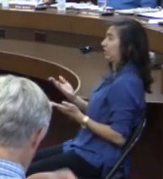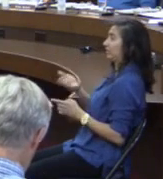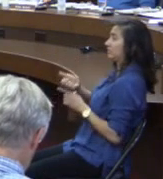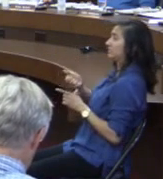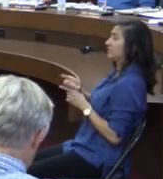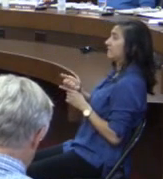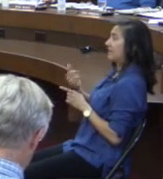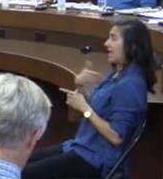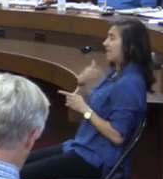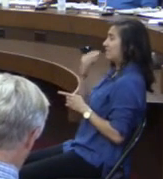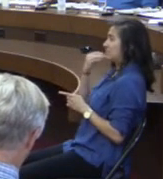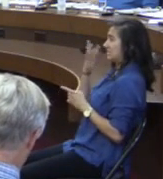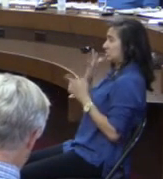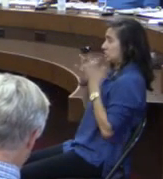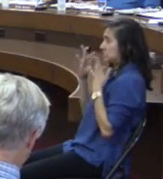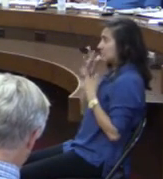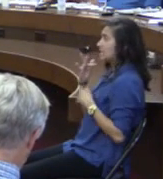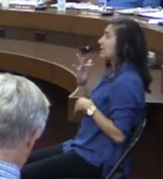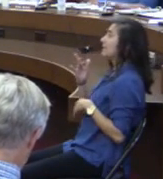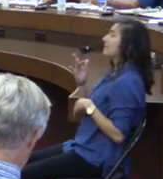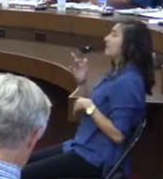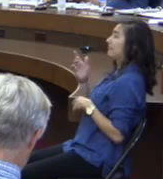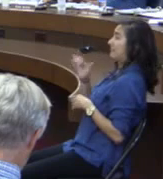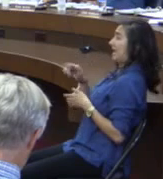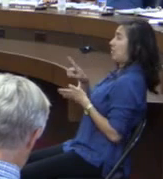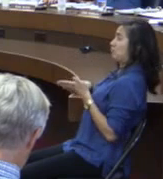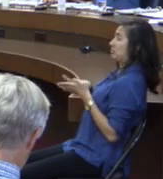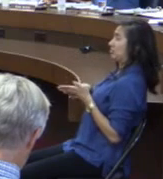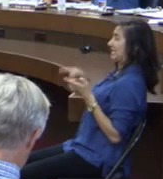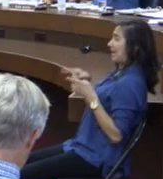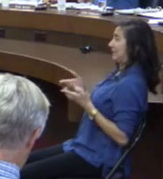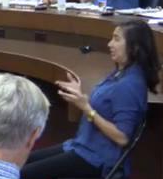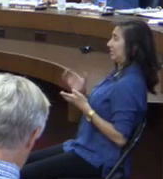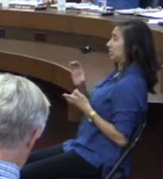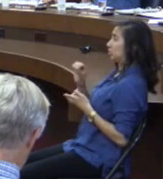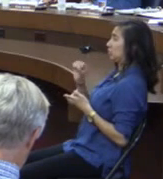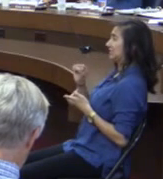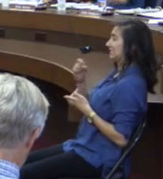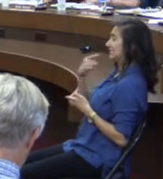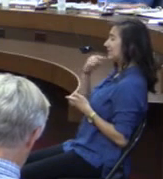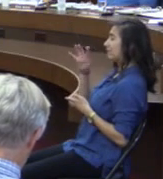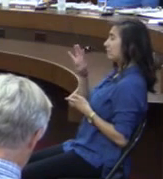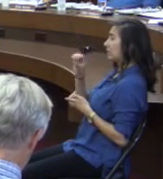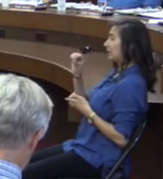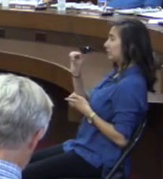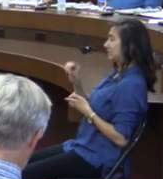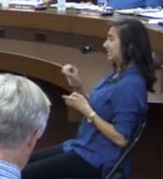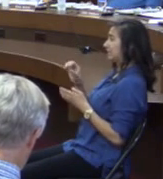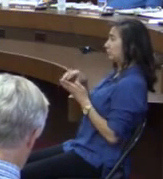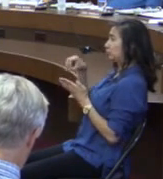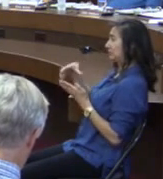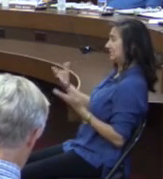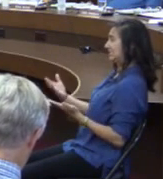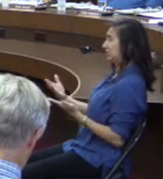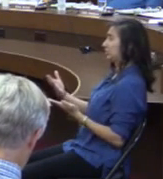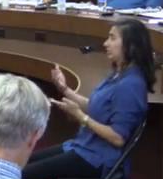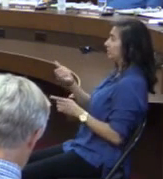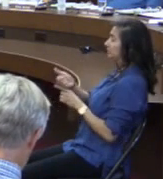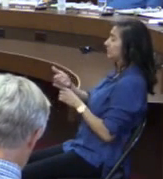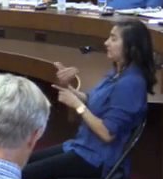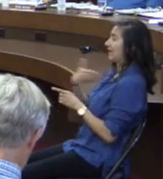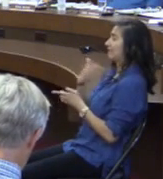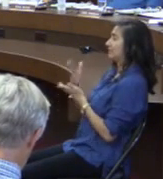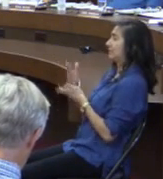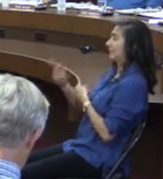food insecurity. The research from the office revealed here at COS that 40% of our students suffer from some